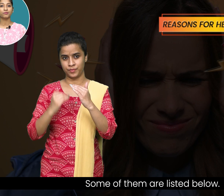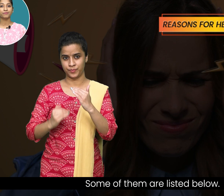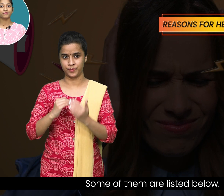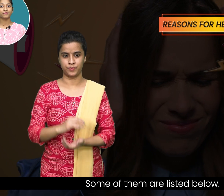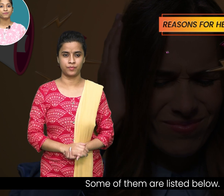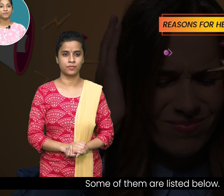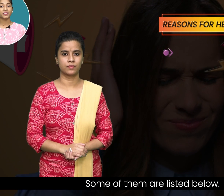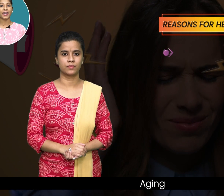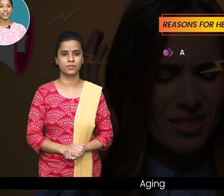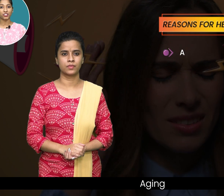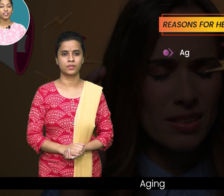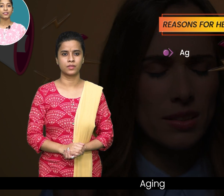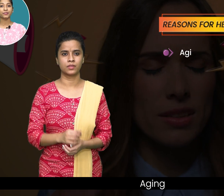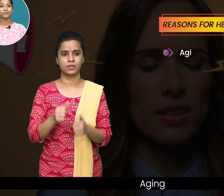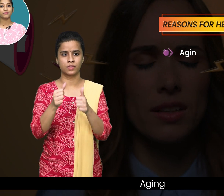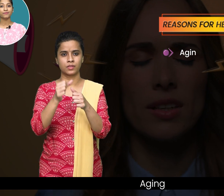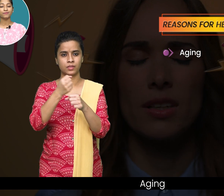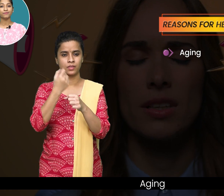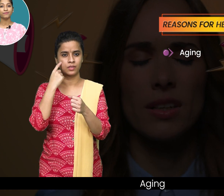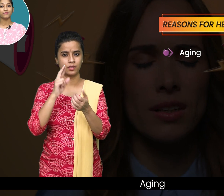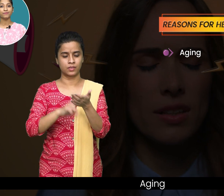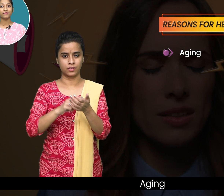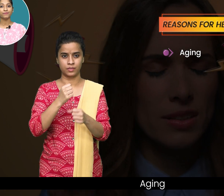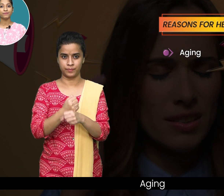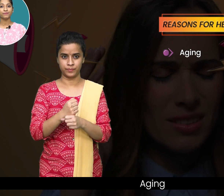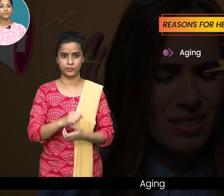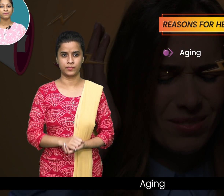below. Aging,